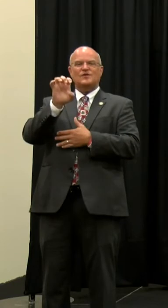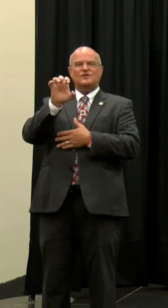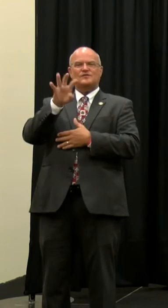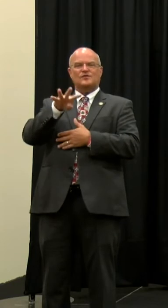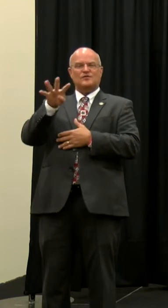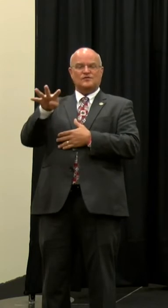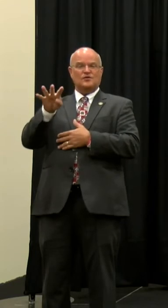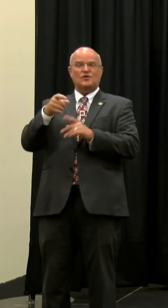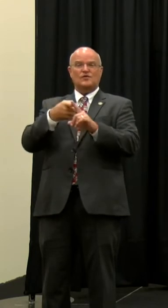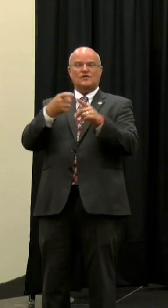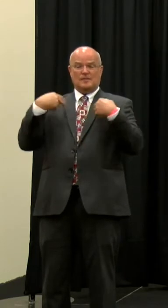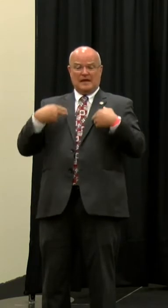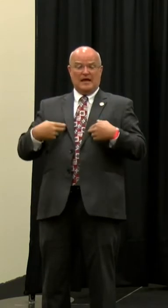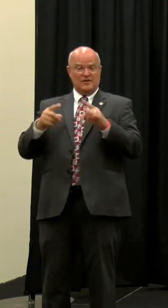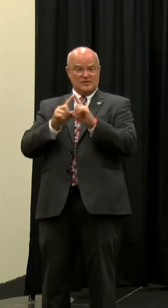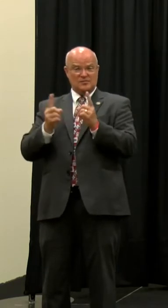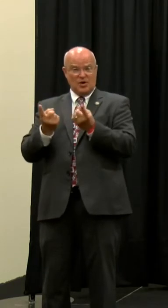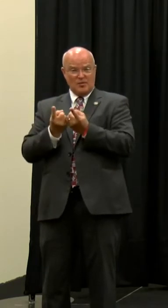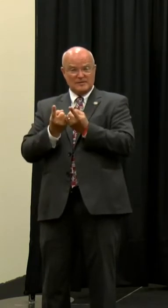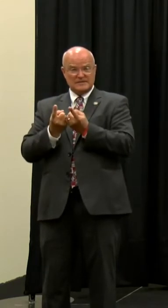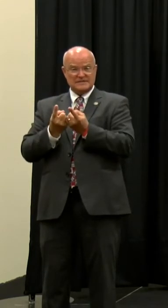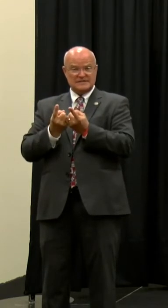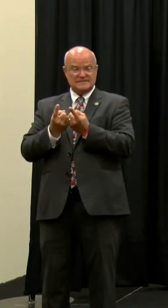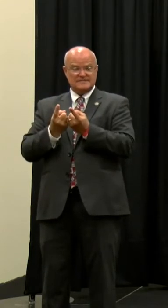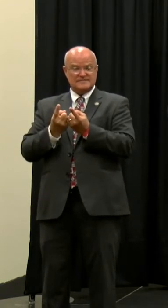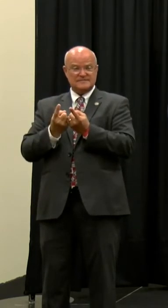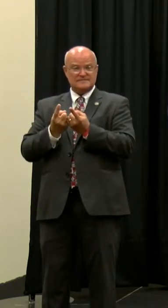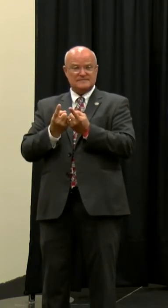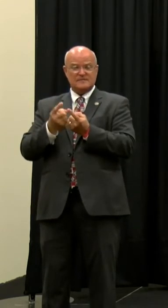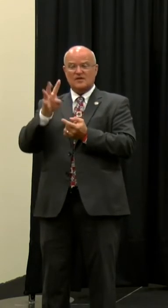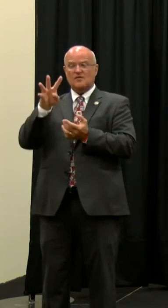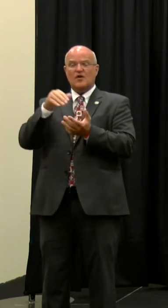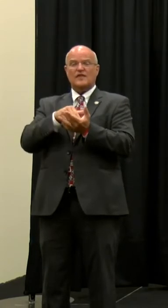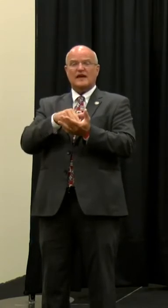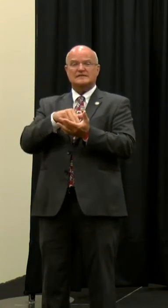2,444 of those cases were from the Health Department,